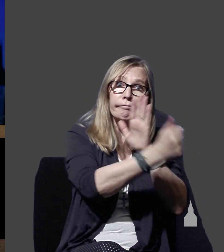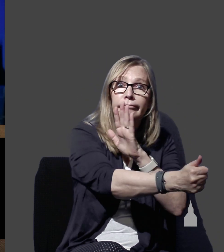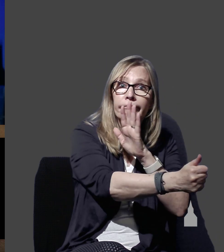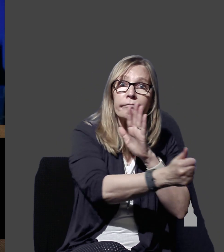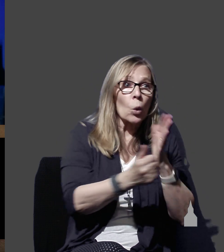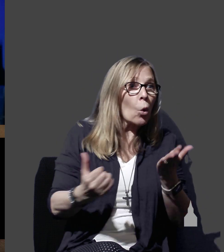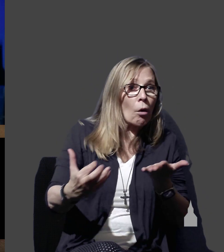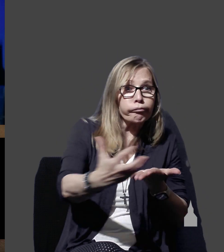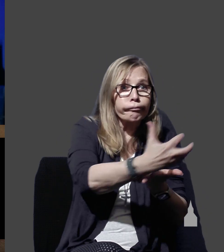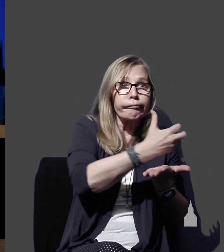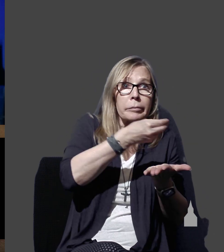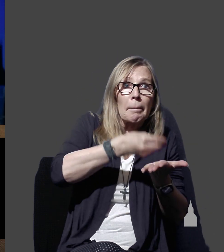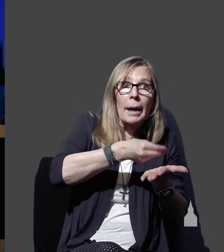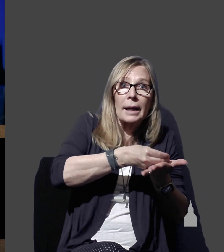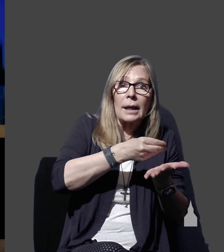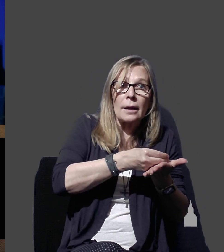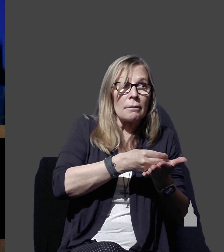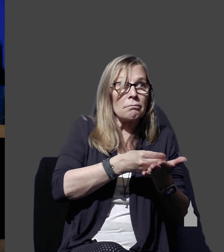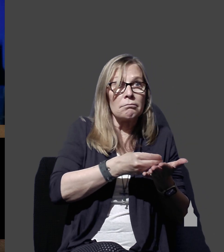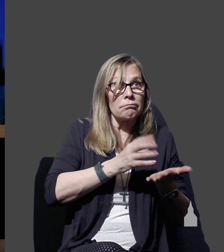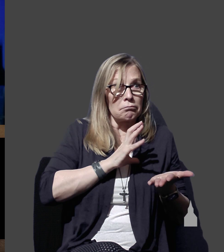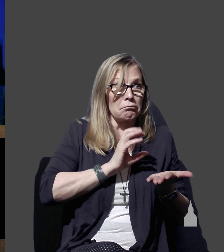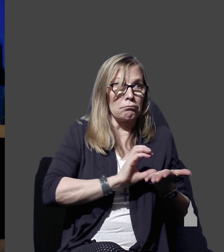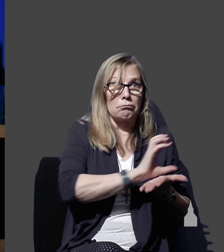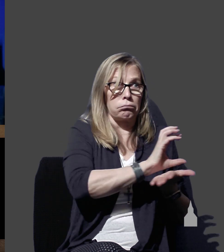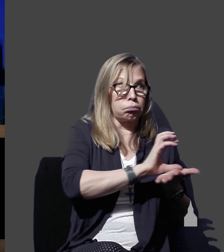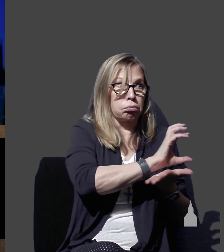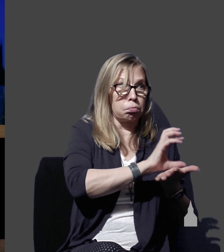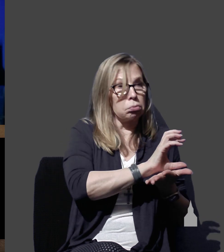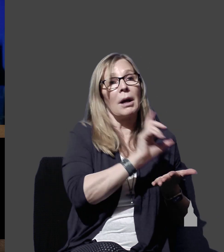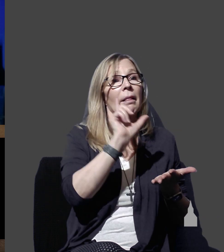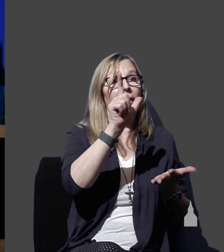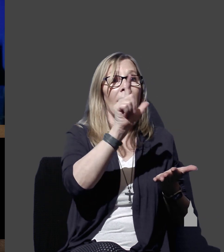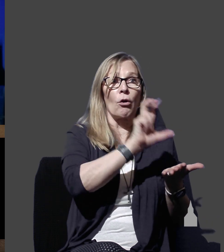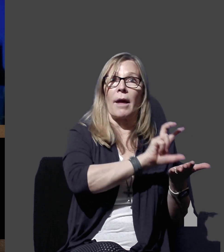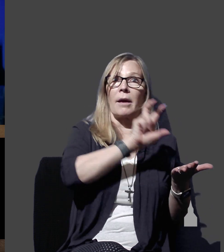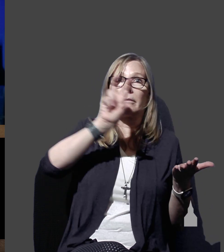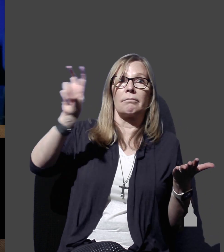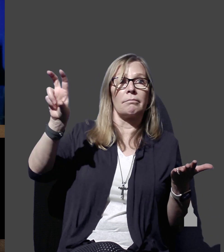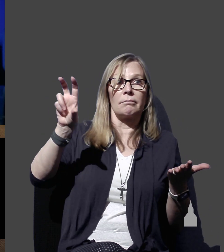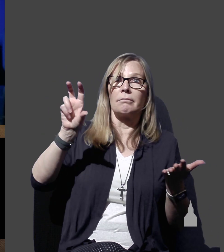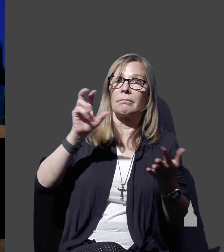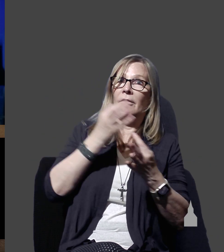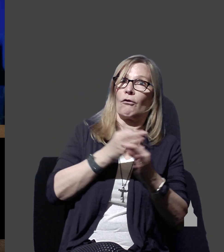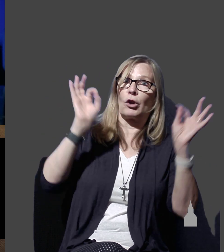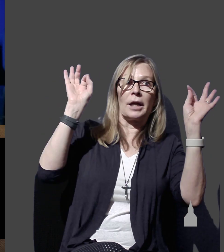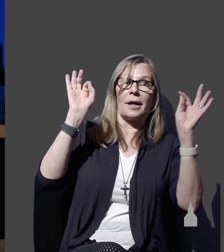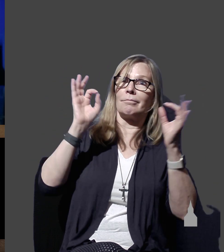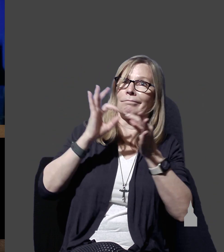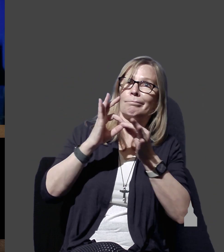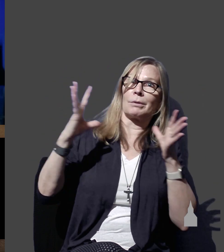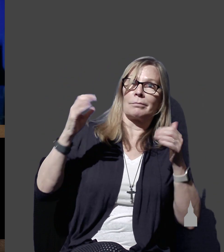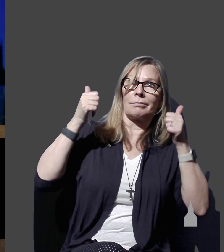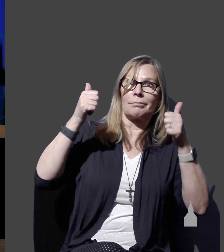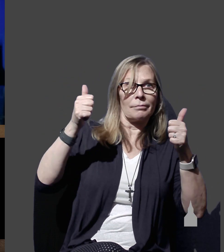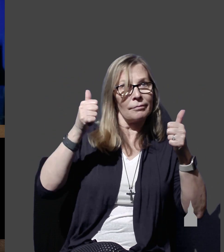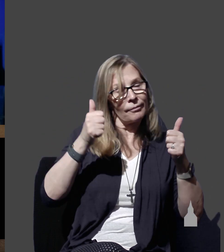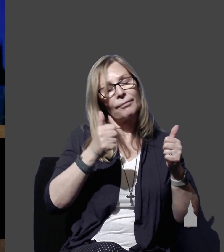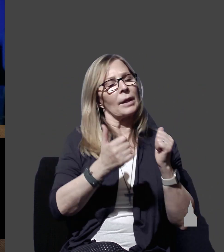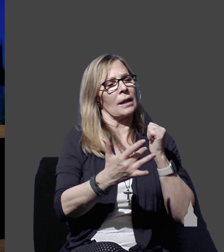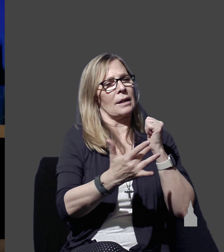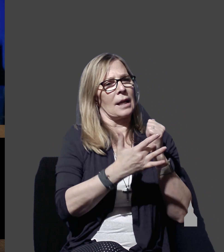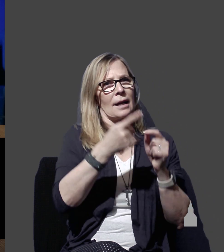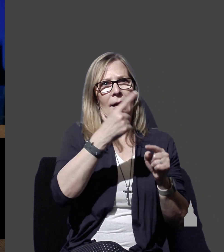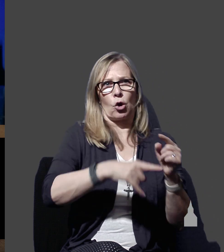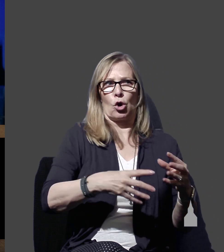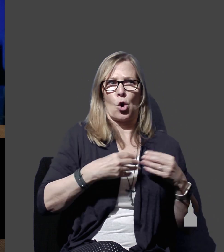a peculium, money owned by slaves with which to purchase freedom. Even though slaves technically could not own property, the